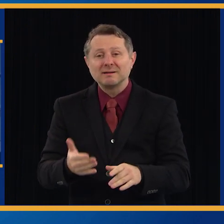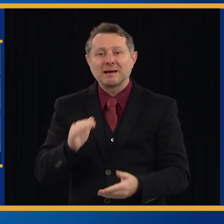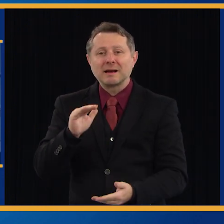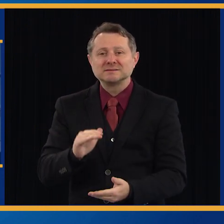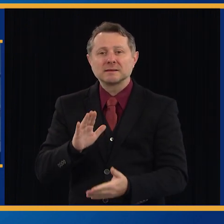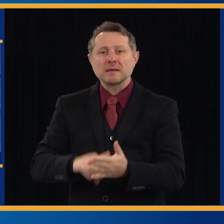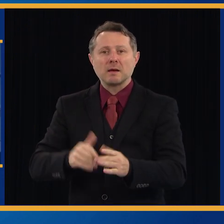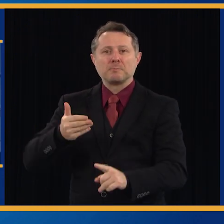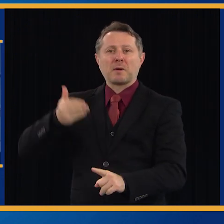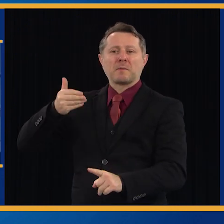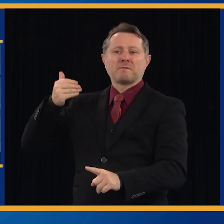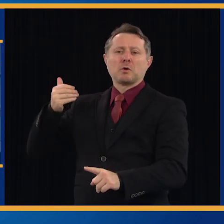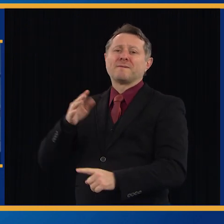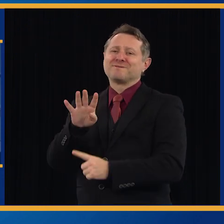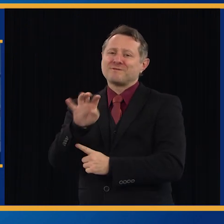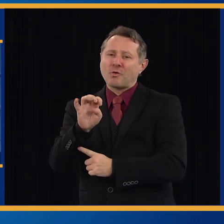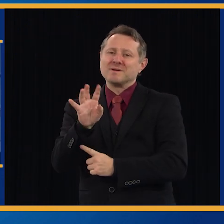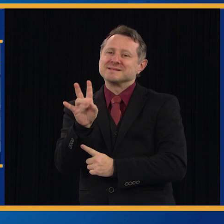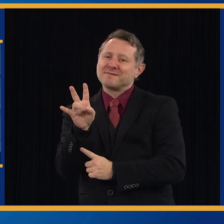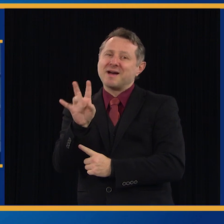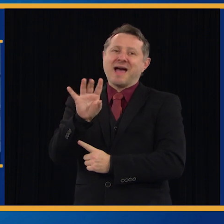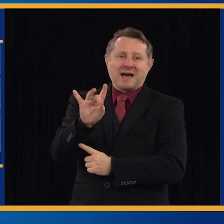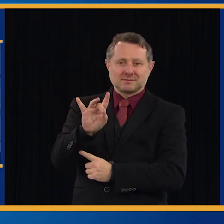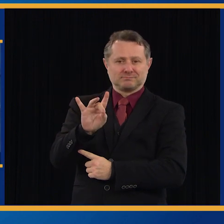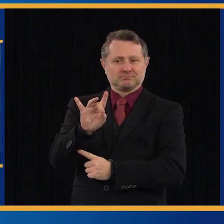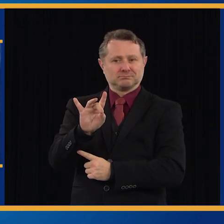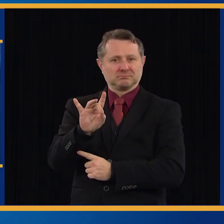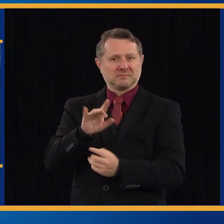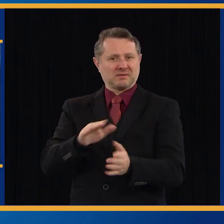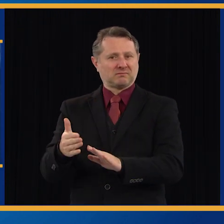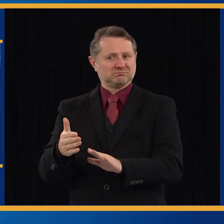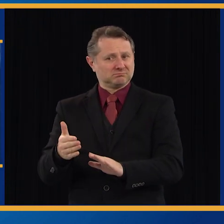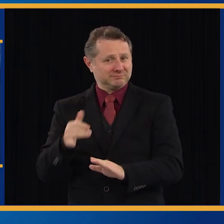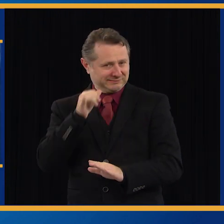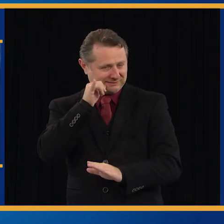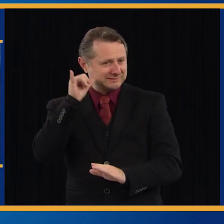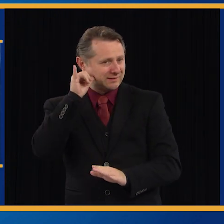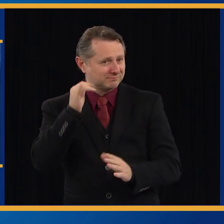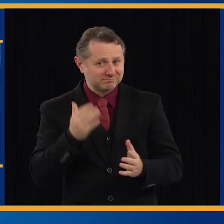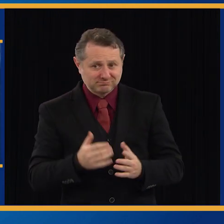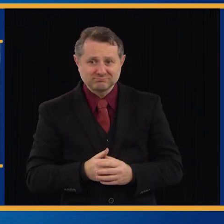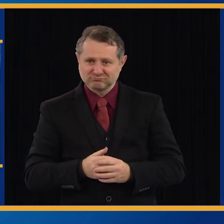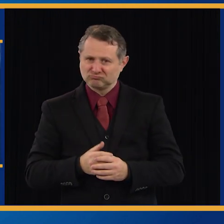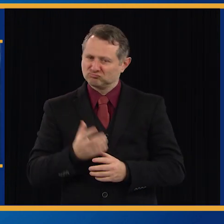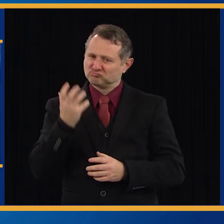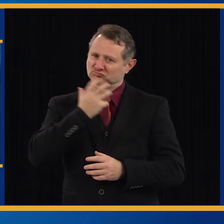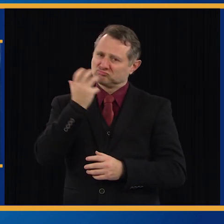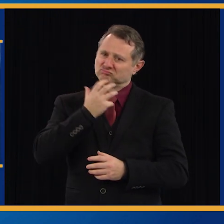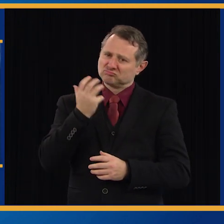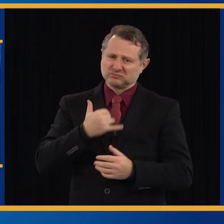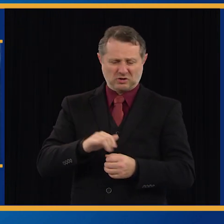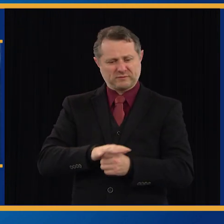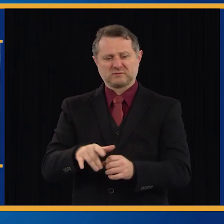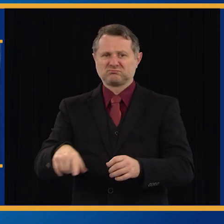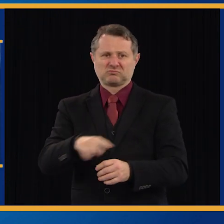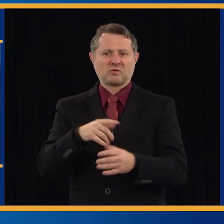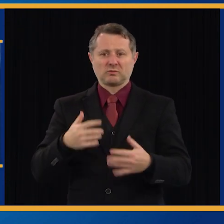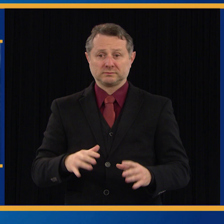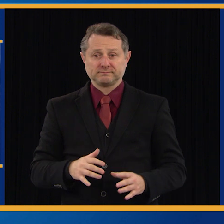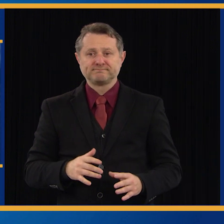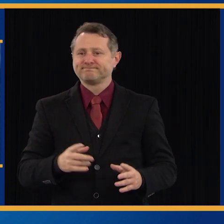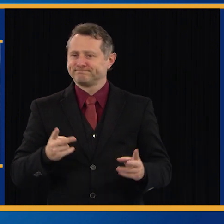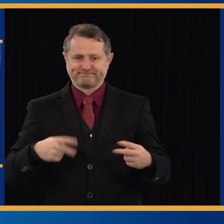died yesterday from this terrible virus. Everyone is anxious to